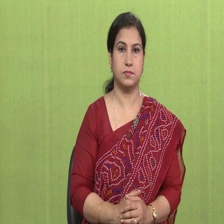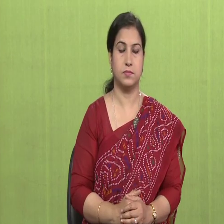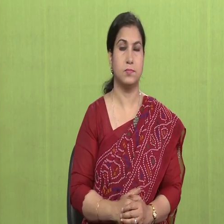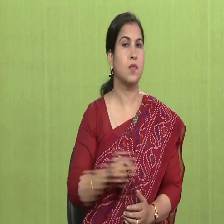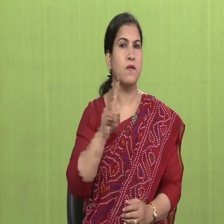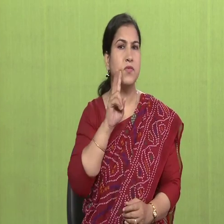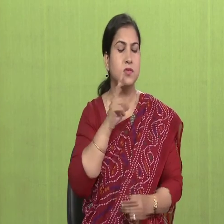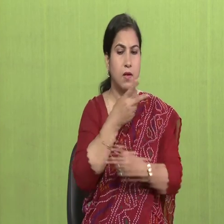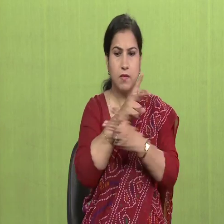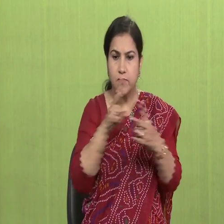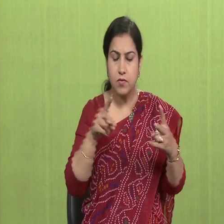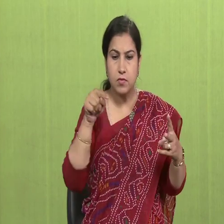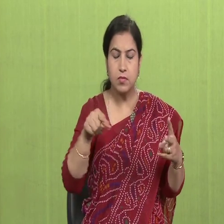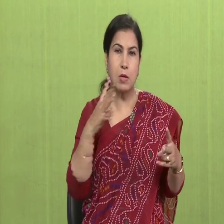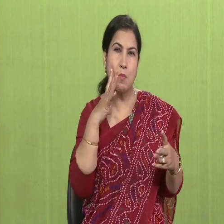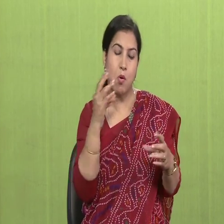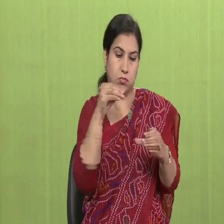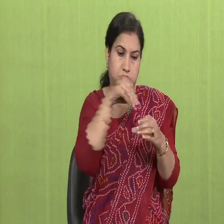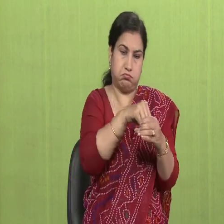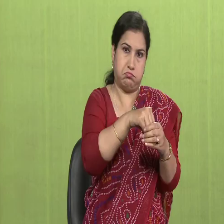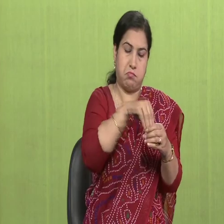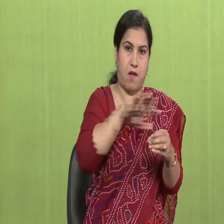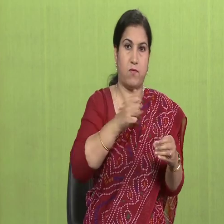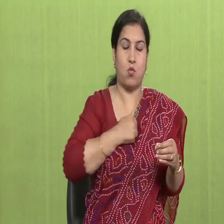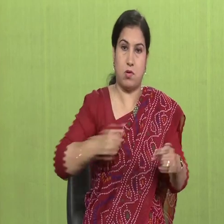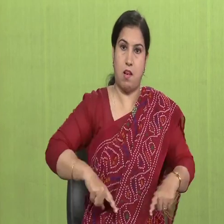Vegetation is an integral part of our life.